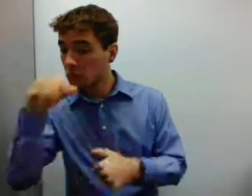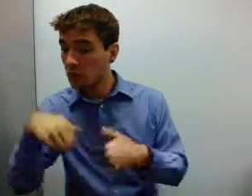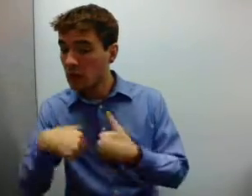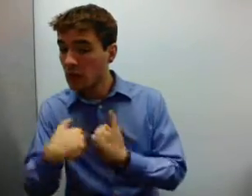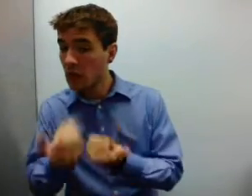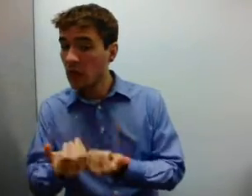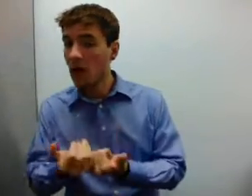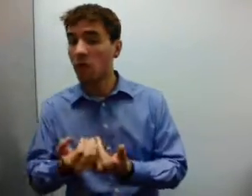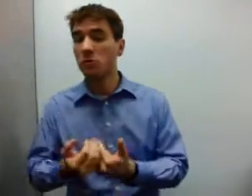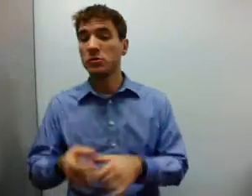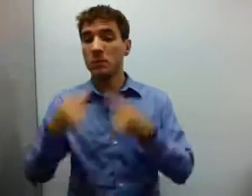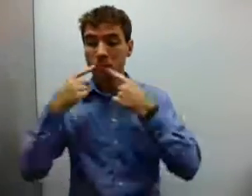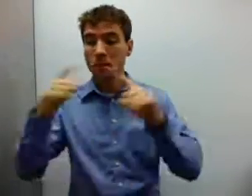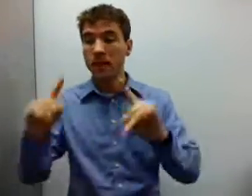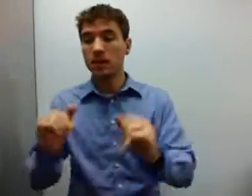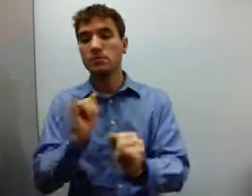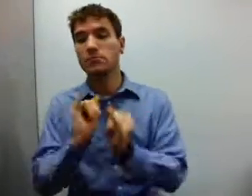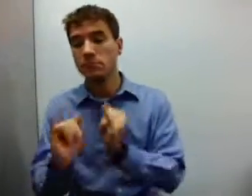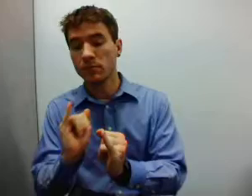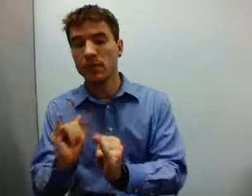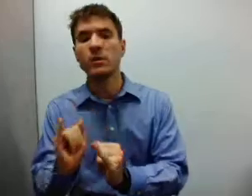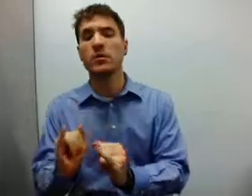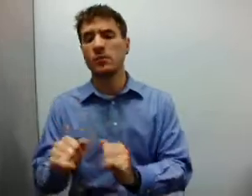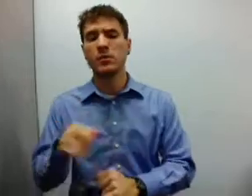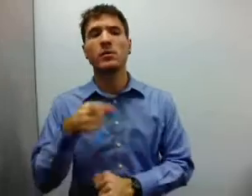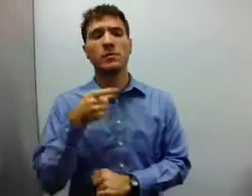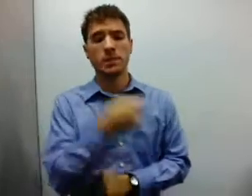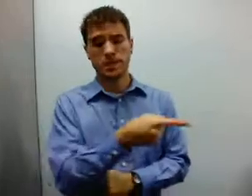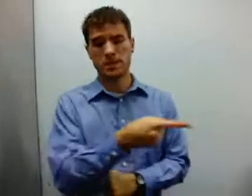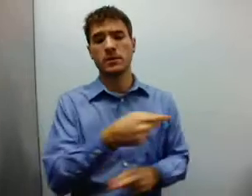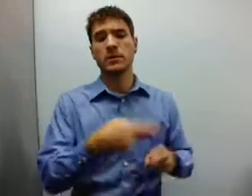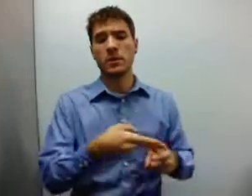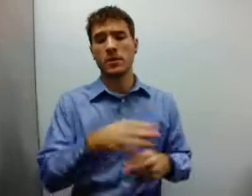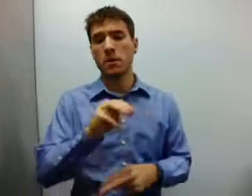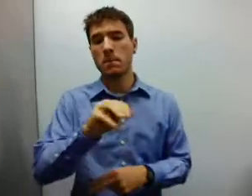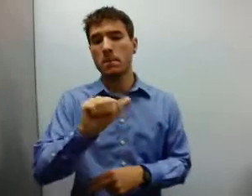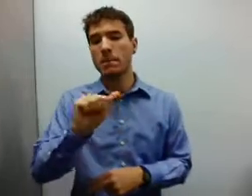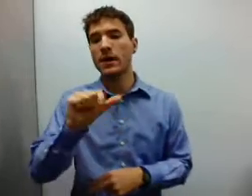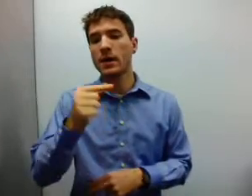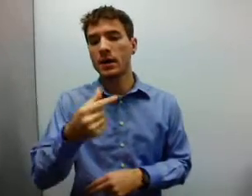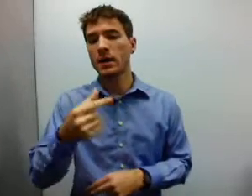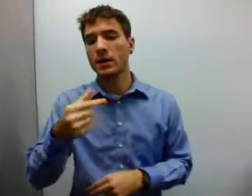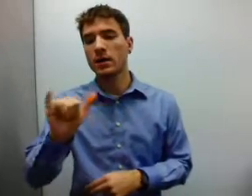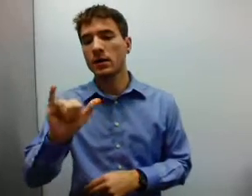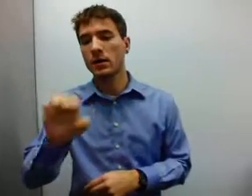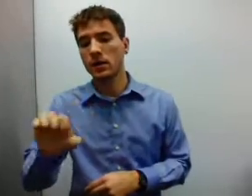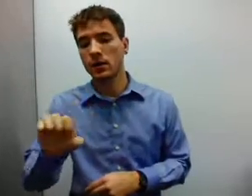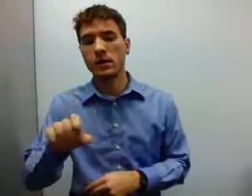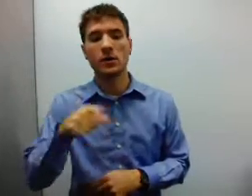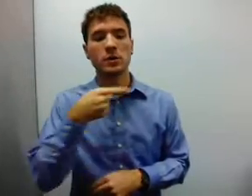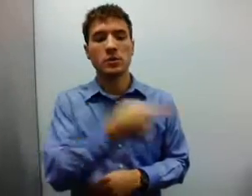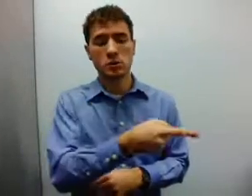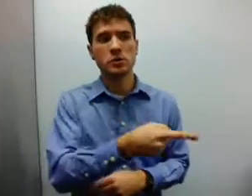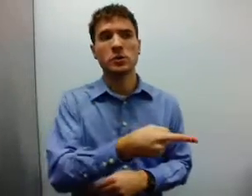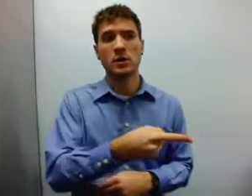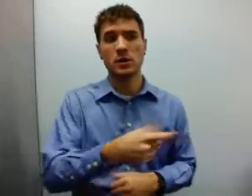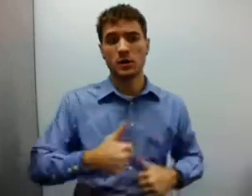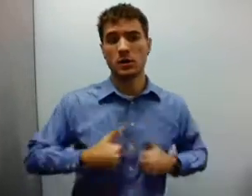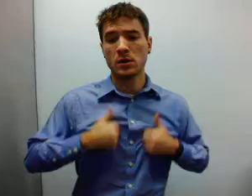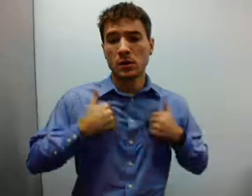a life purpose and career coach who can be heard regularly on Martha Stewart Living Radio on Sirius. Thank you so much for being with us. Thanks,